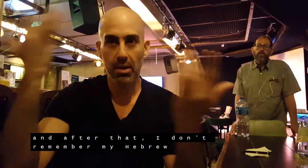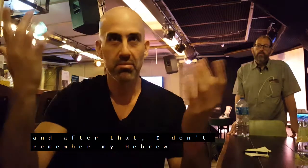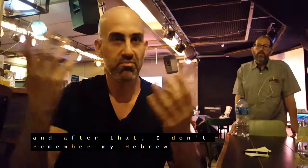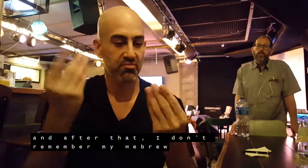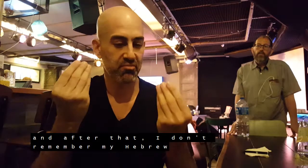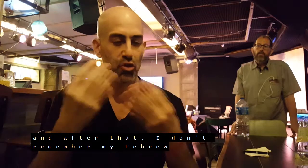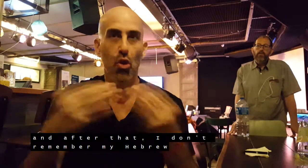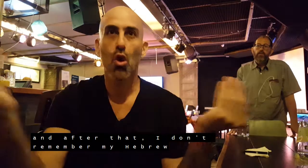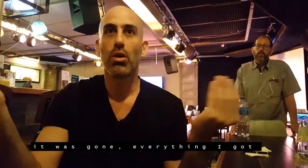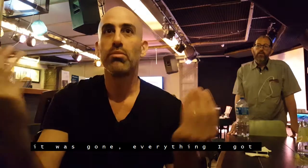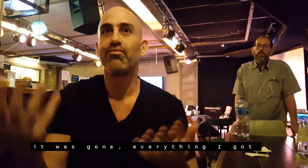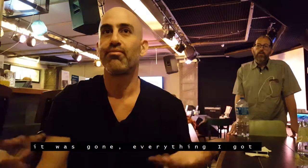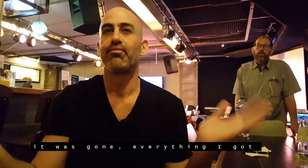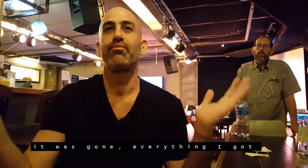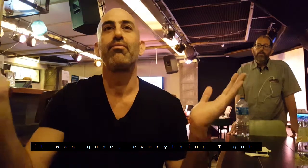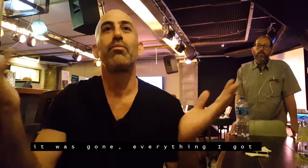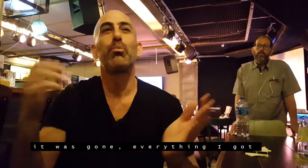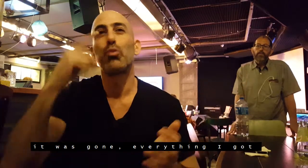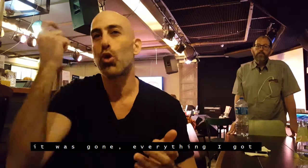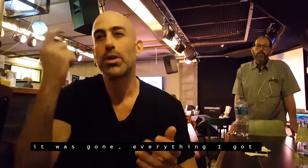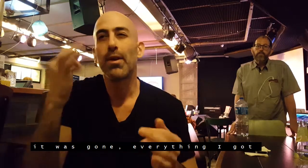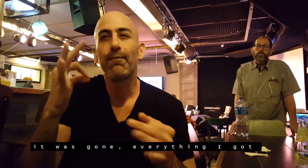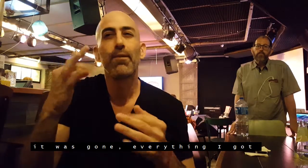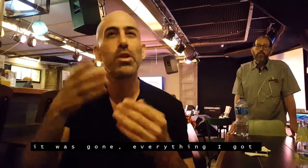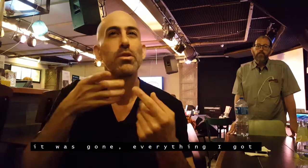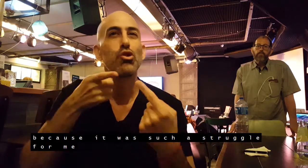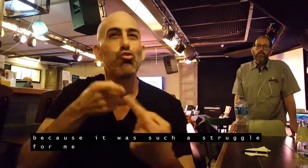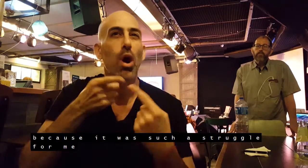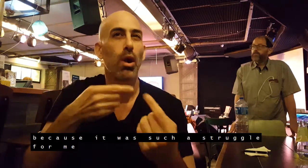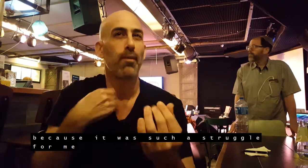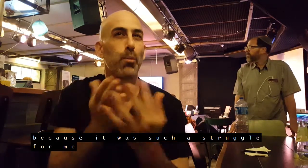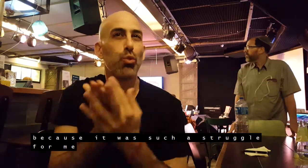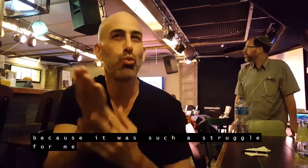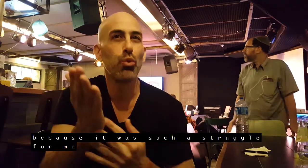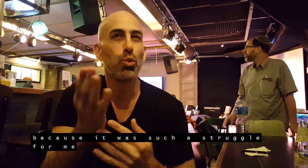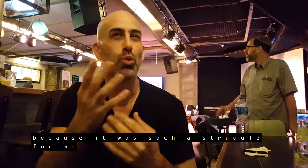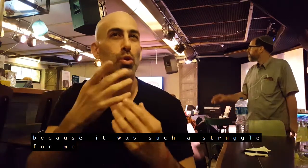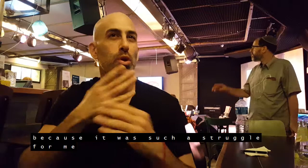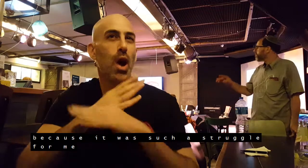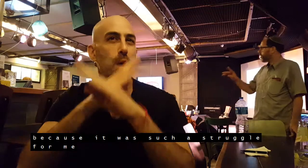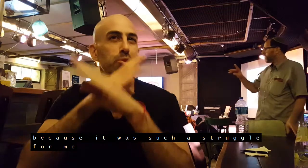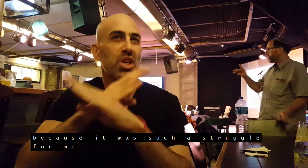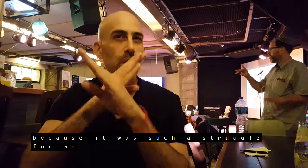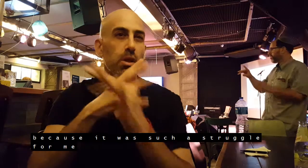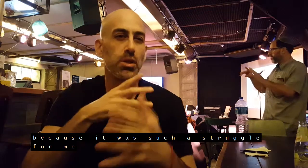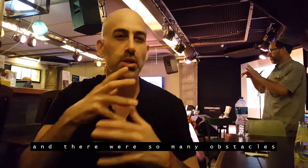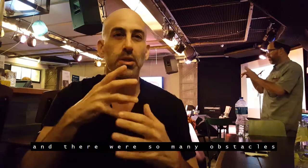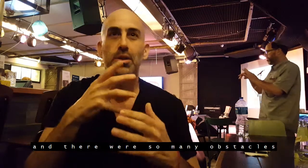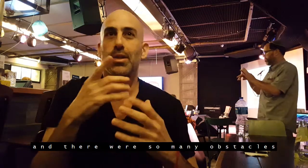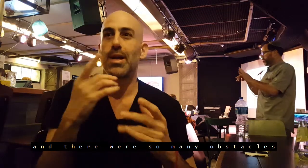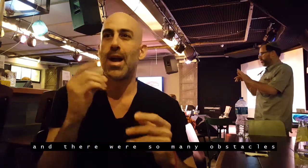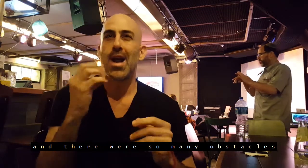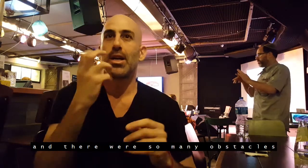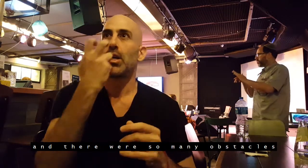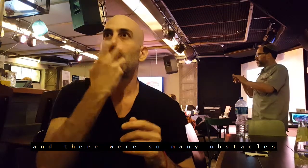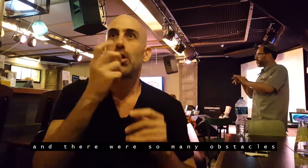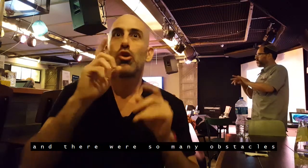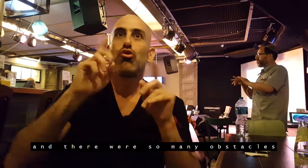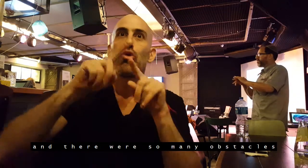don't connect. It's gone. Everything that I got, it was gone because it was such a struggle for me, and there were so many obstacles,